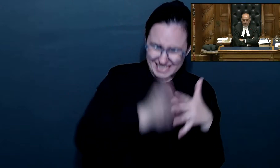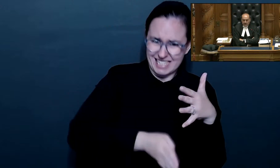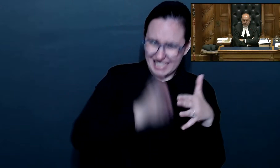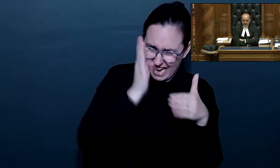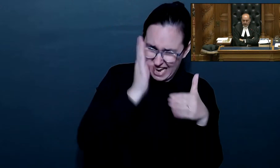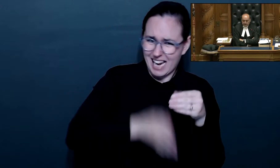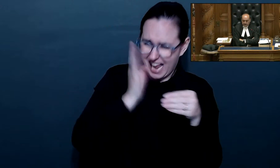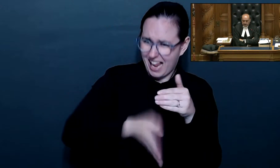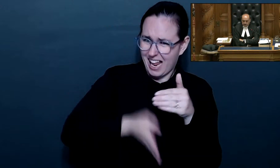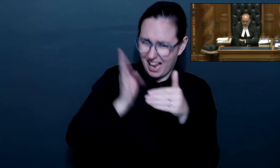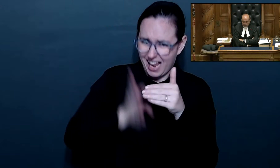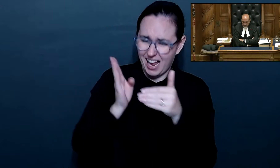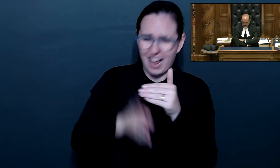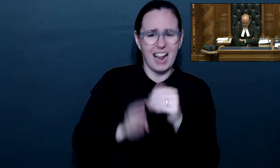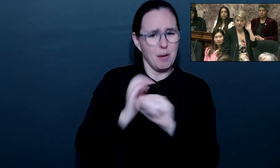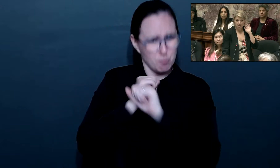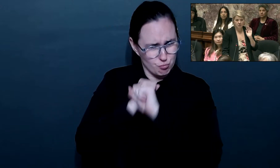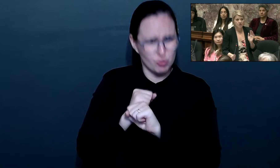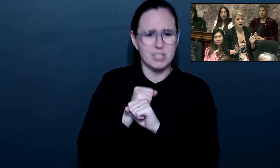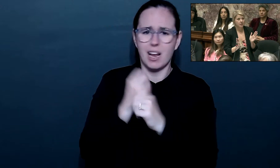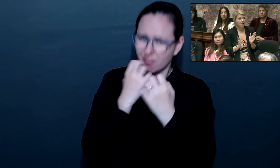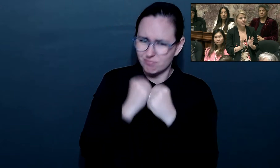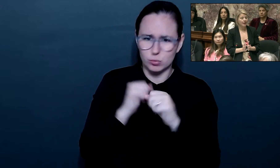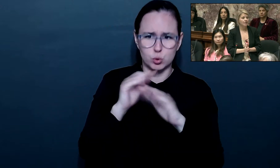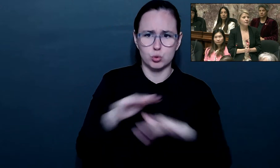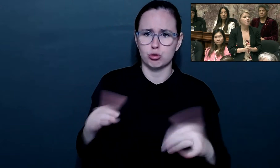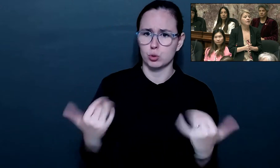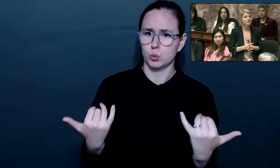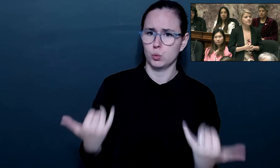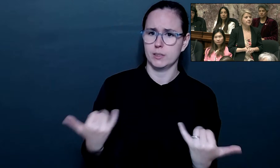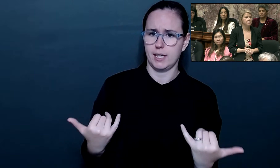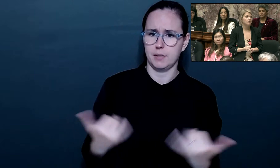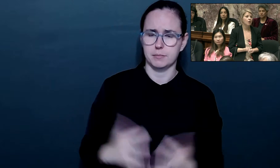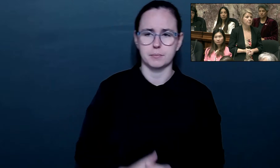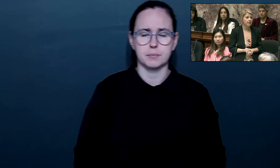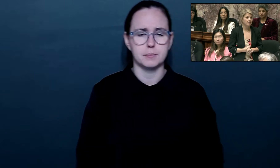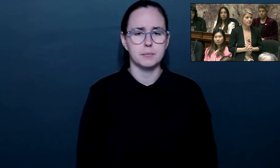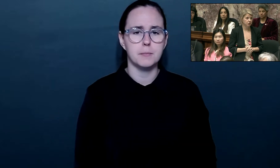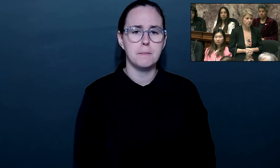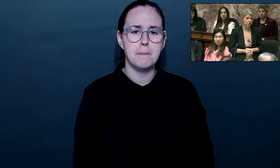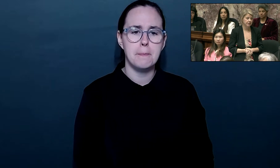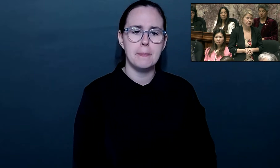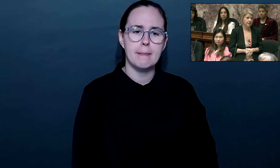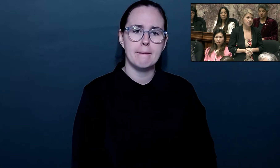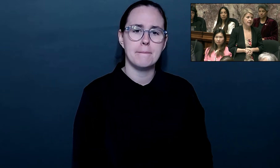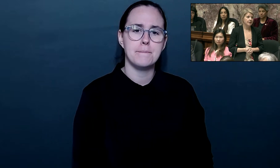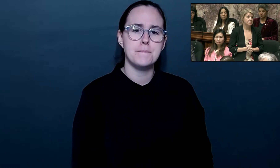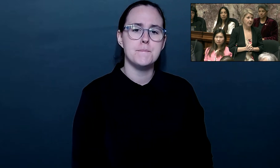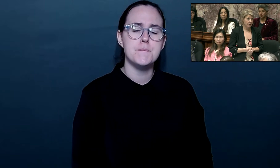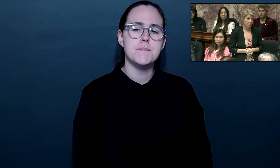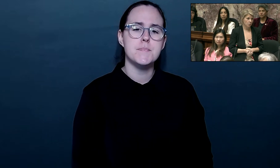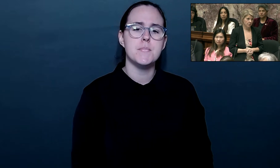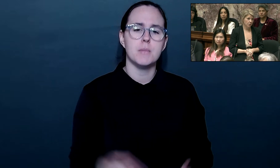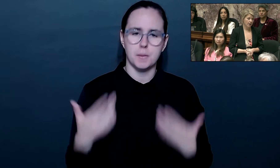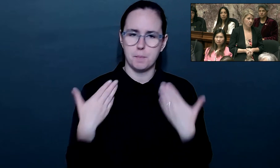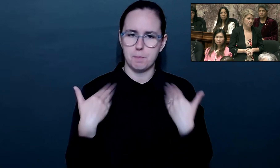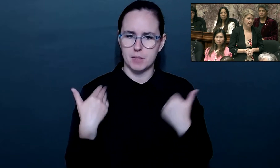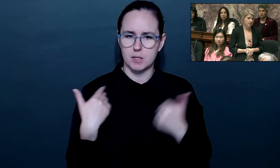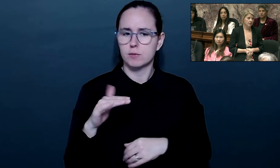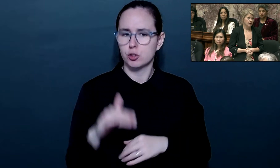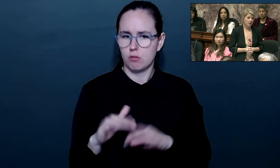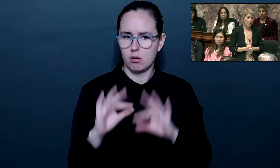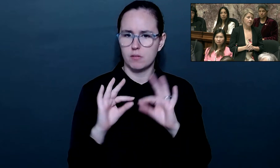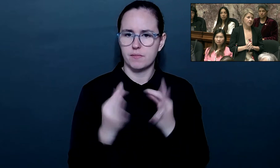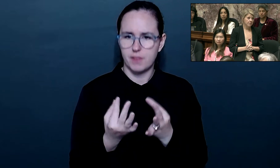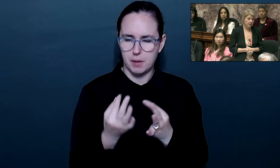Minister. Thank you, Honourable Speaker. Again, the safety and well-being of children is my #1